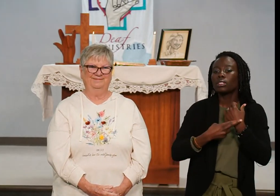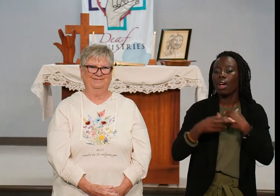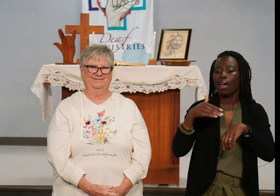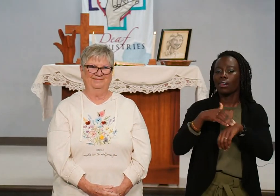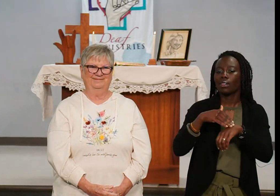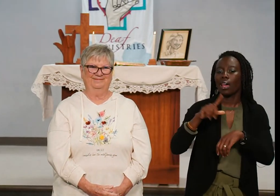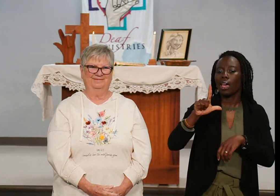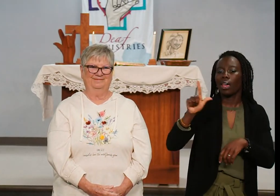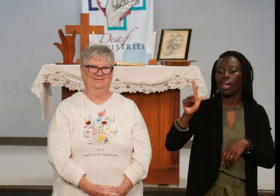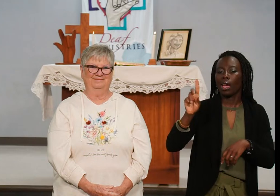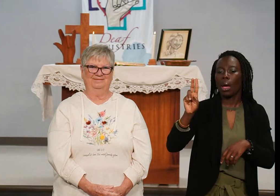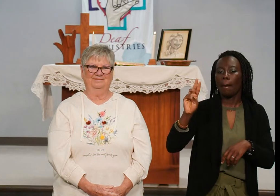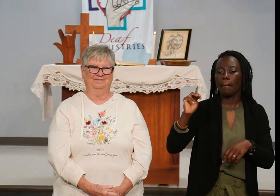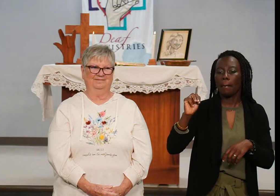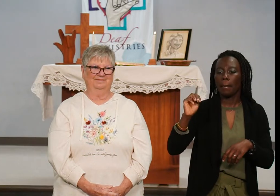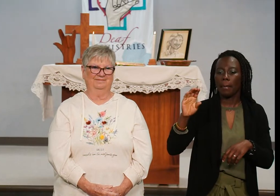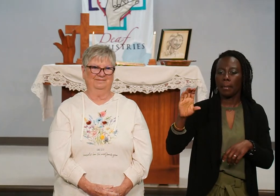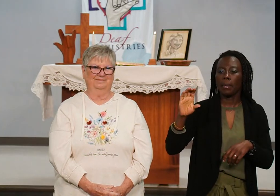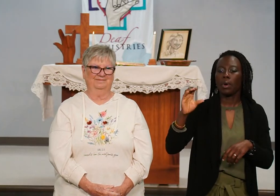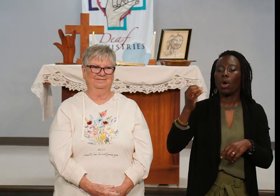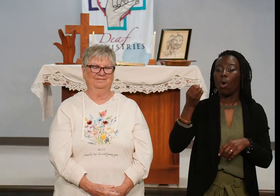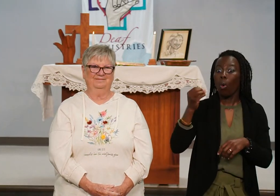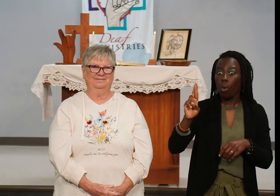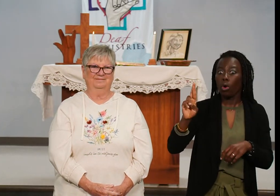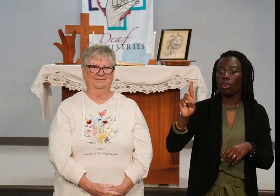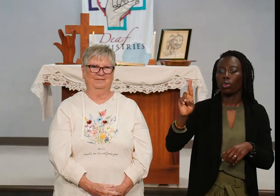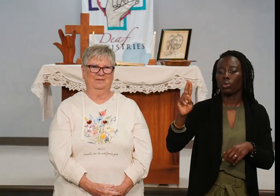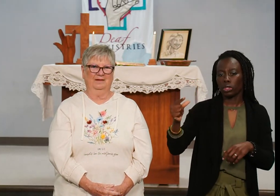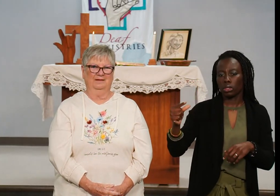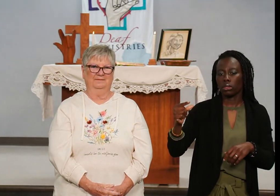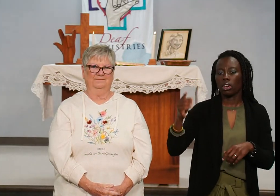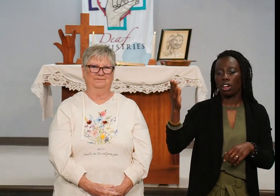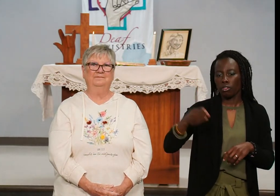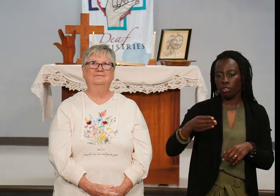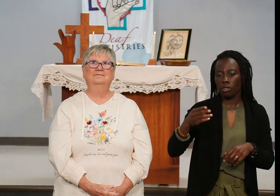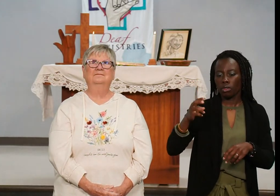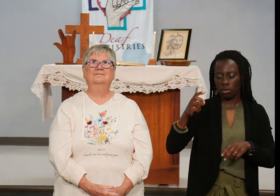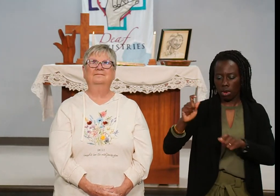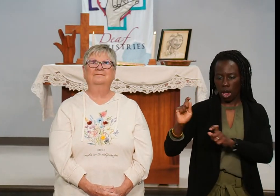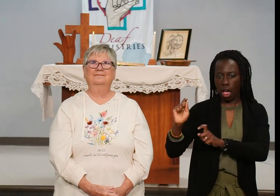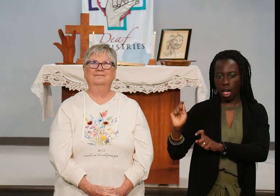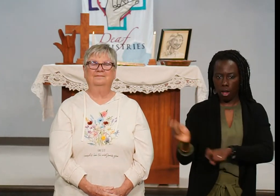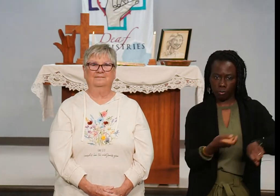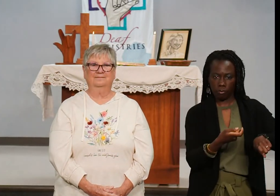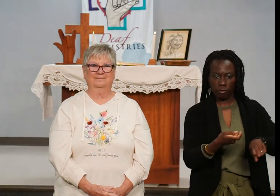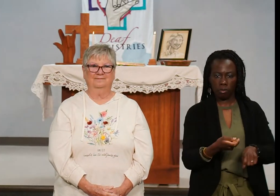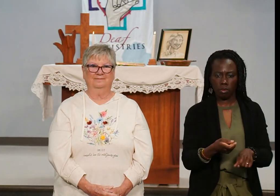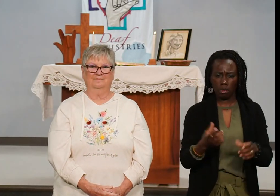on Saturday, May 18th. We do ask that you register for that.